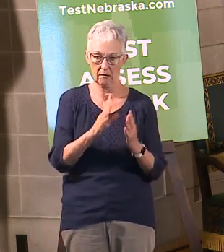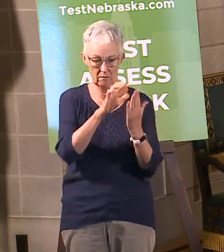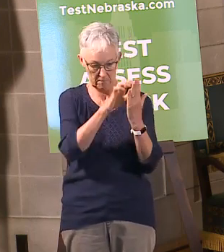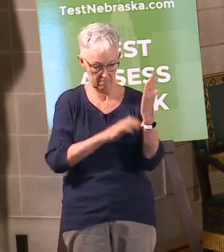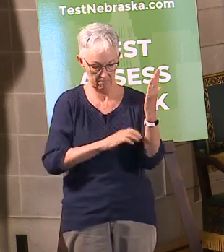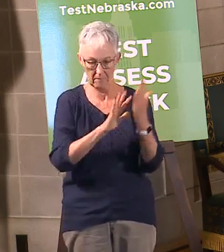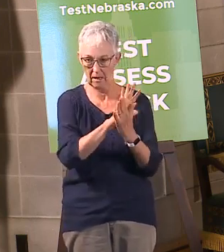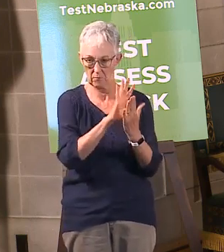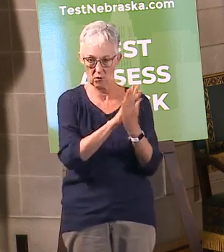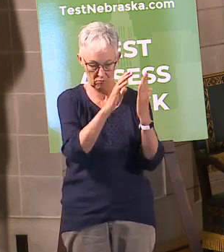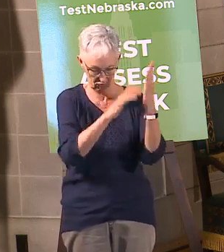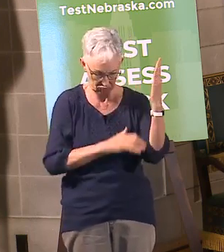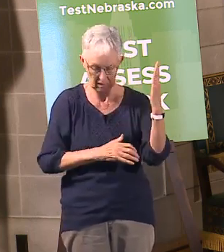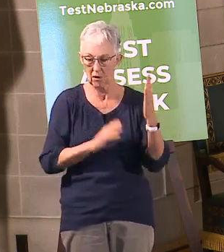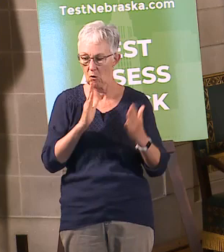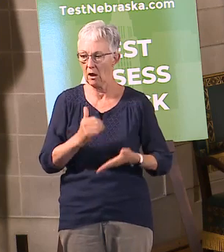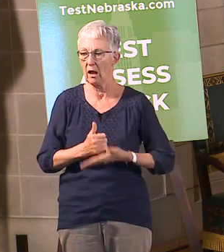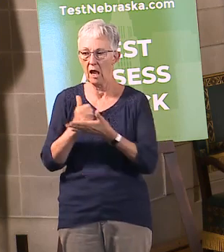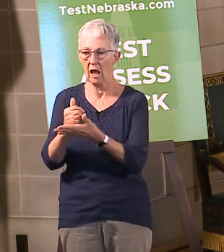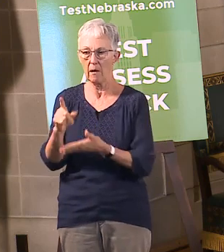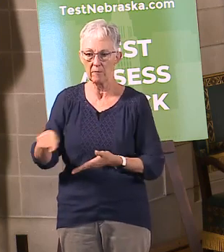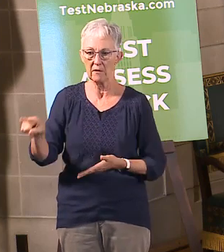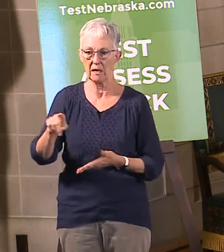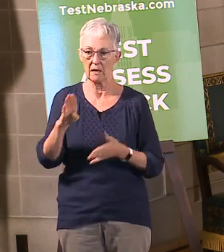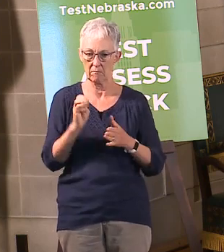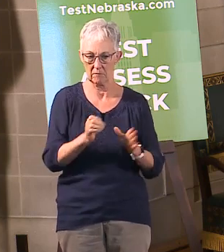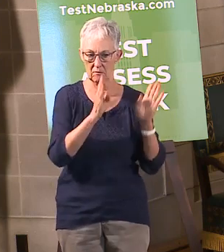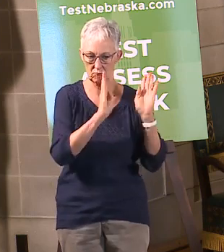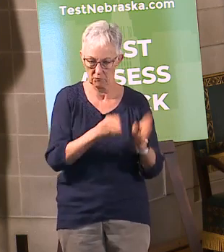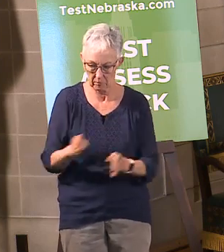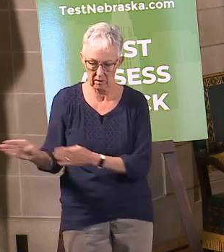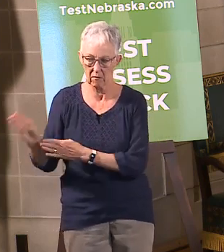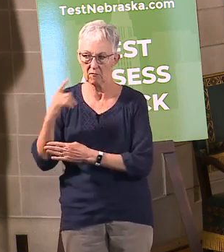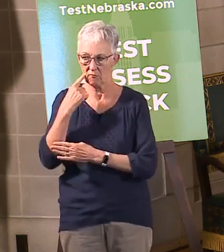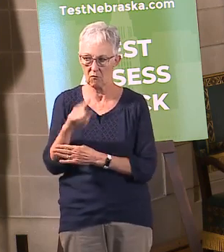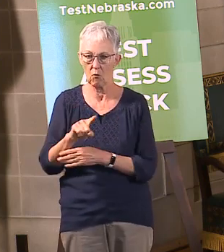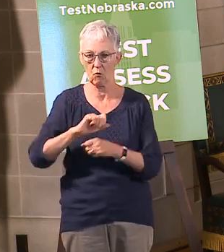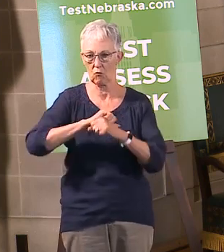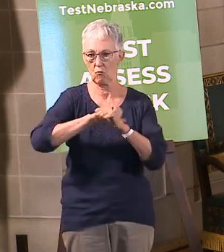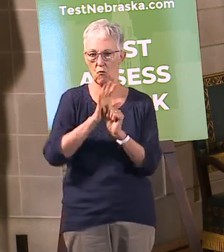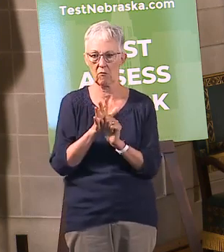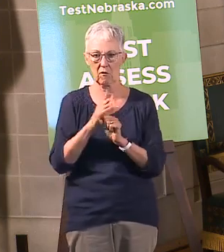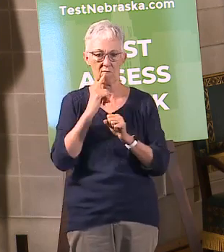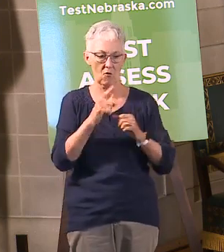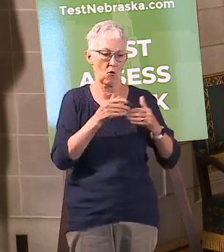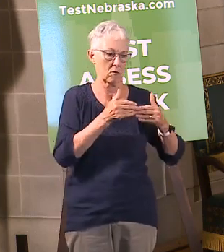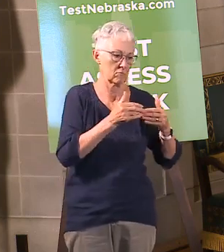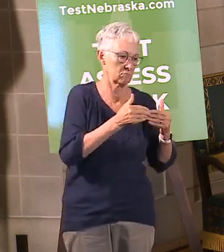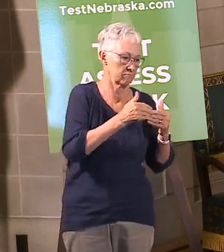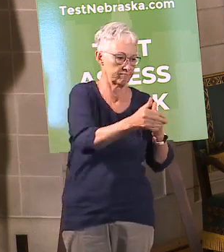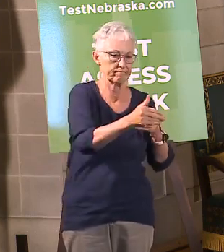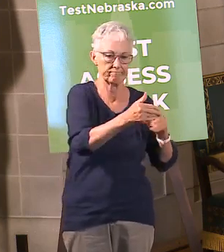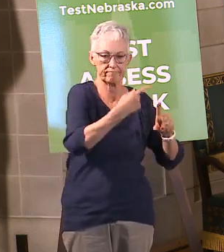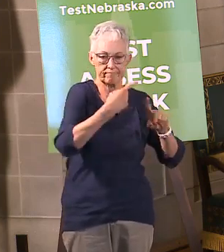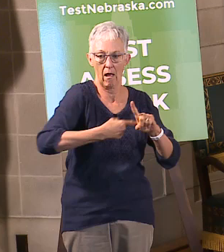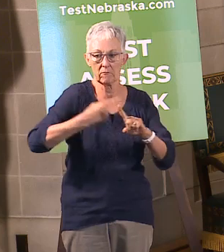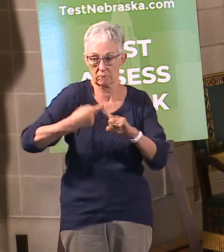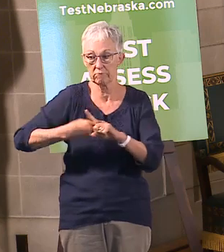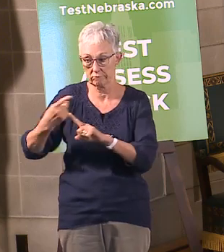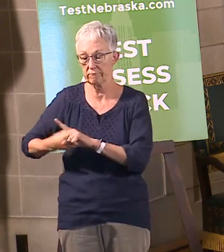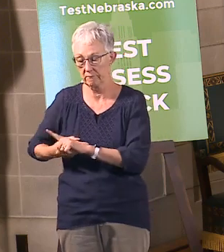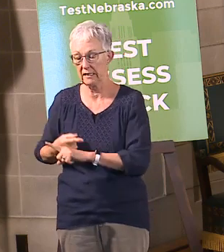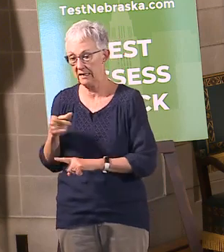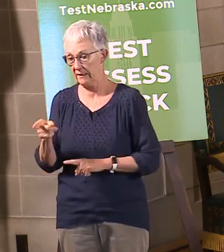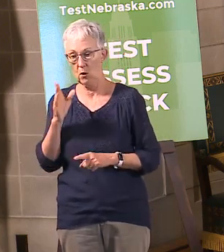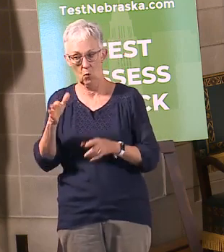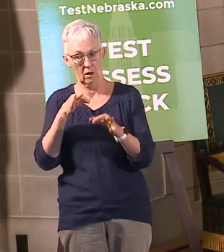managing COVID-19 in the coming weeks and months. It provides guidance and resources for circumstances that may not have